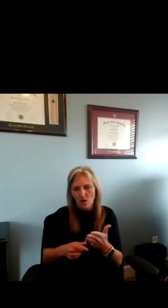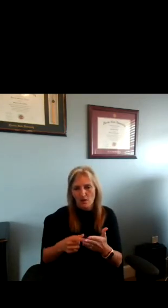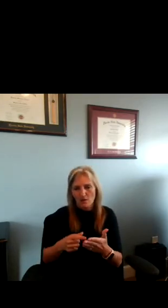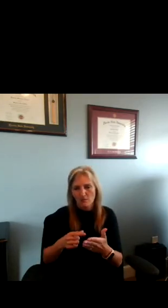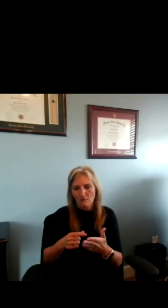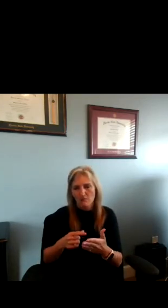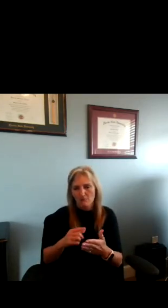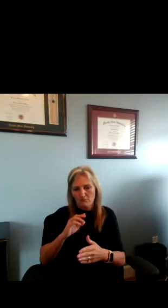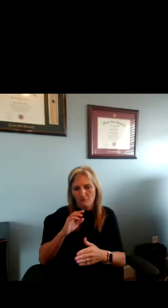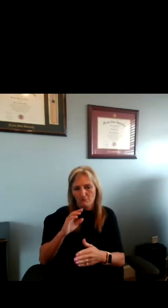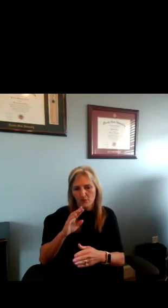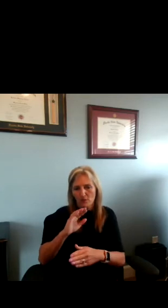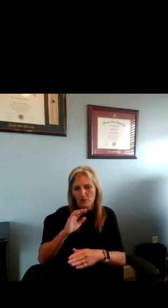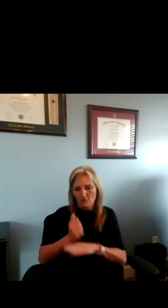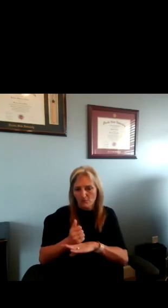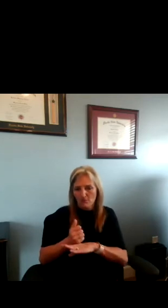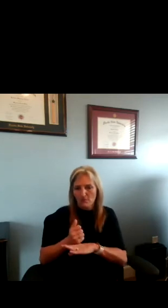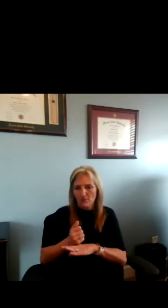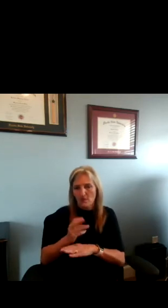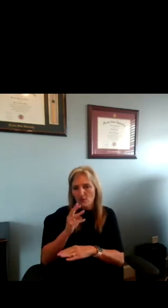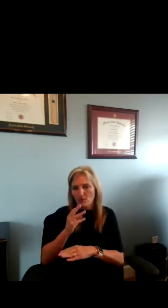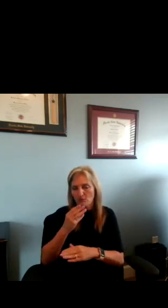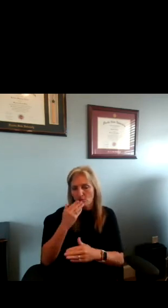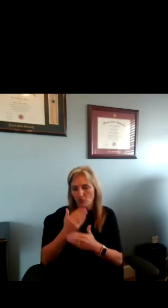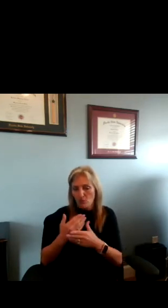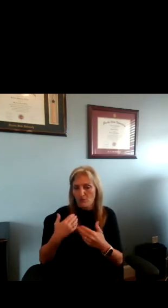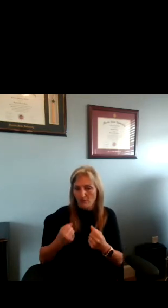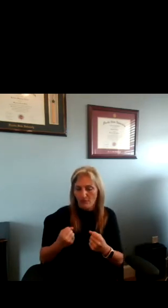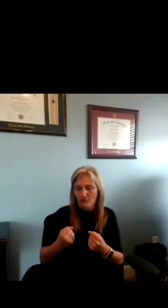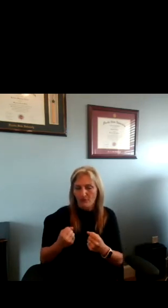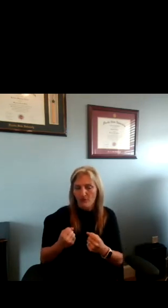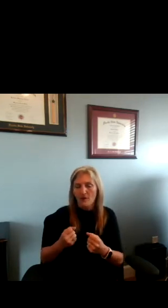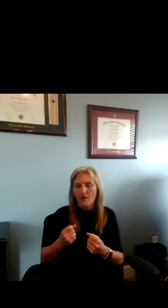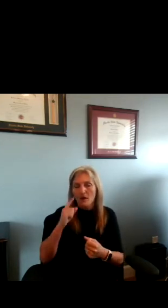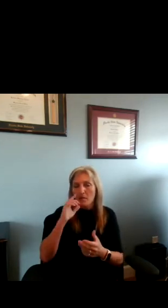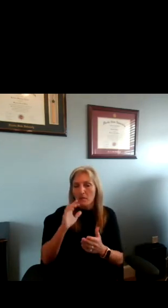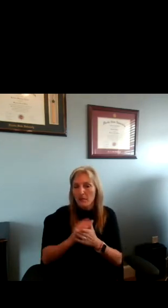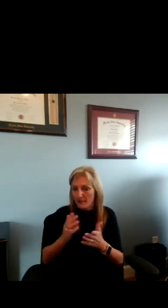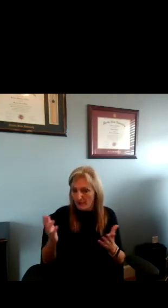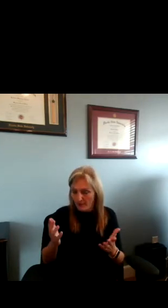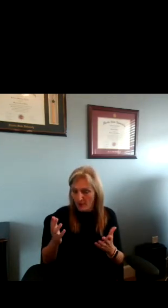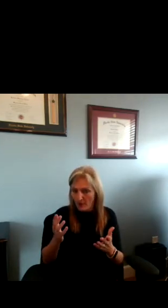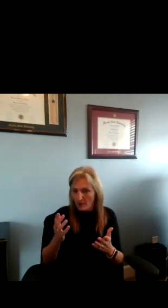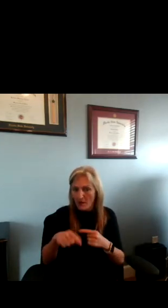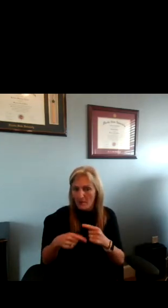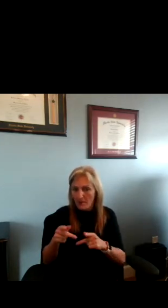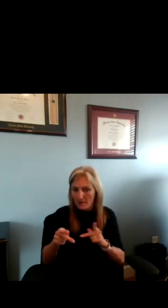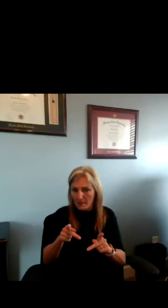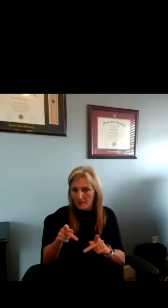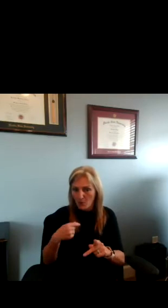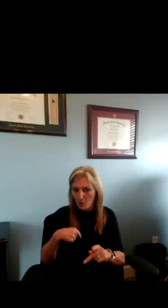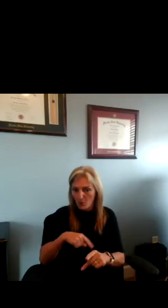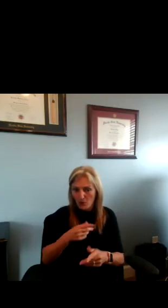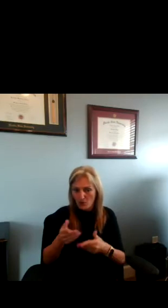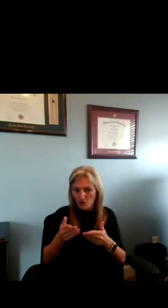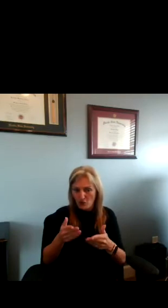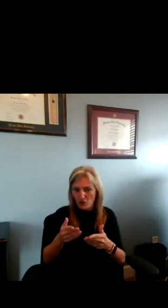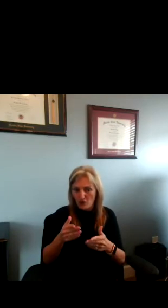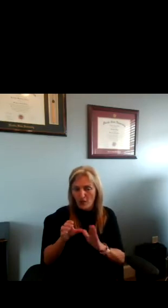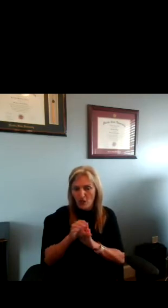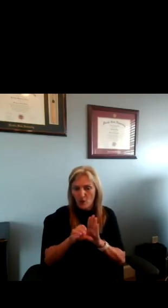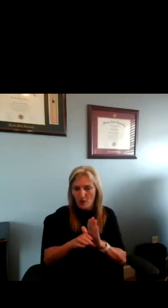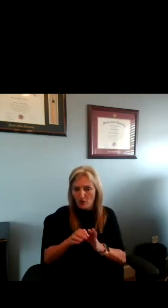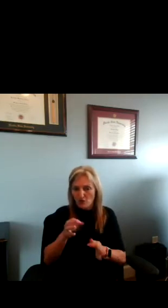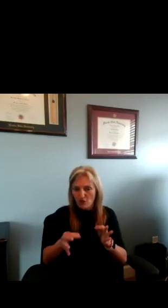well-being. So let's believe this about the people we serve in the criminal justice system of